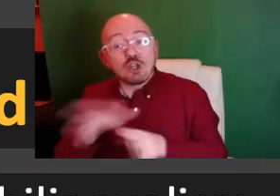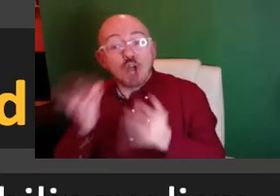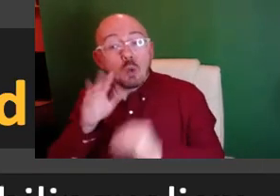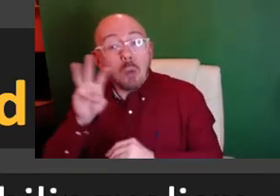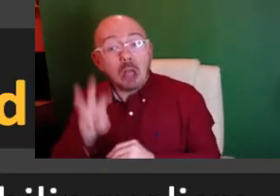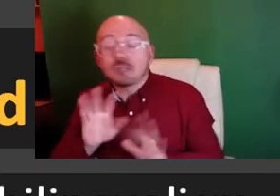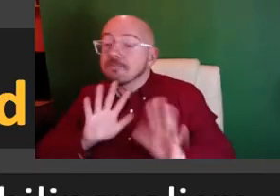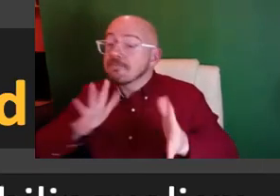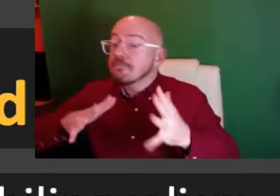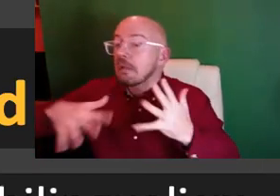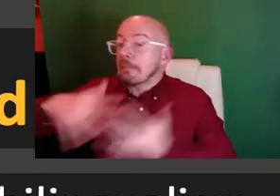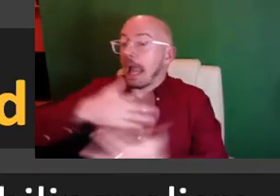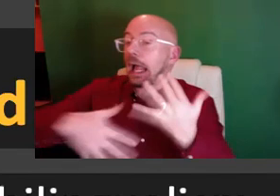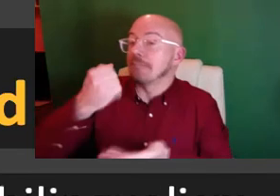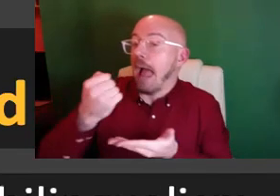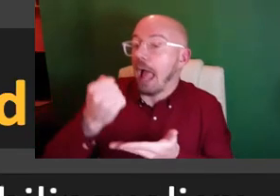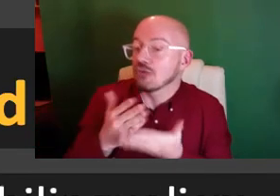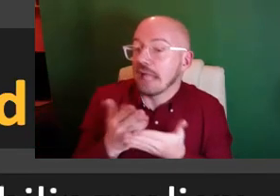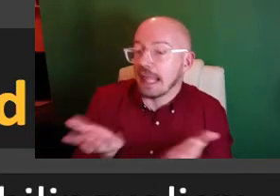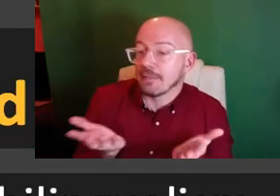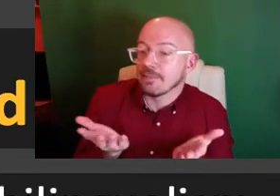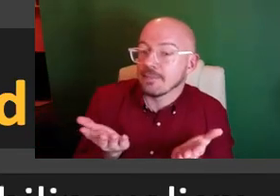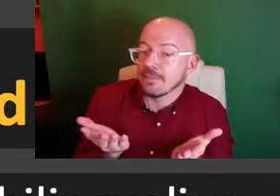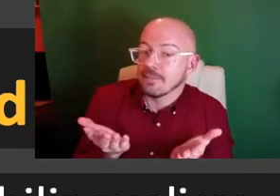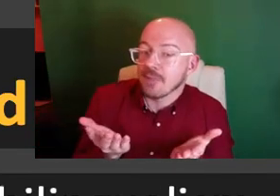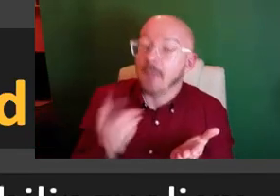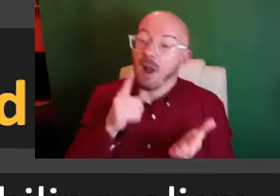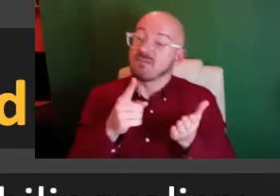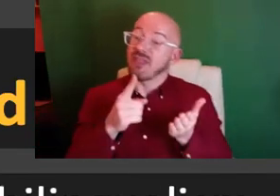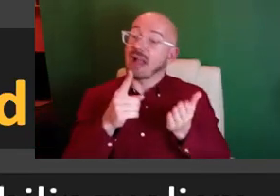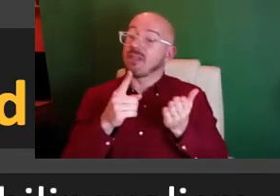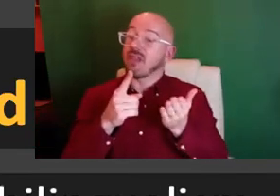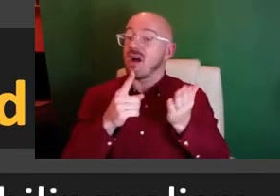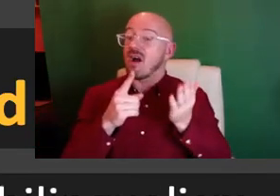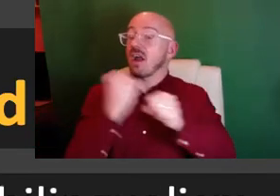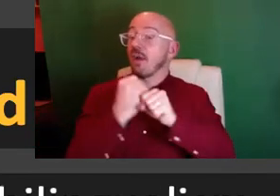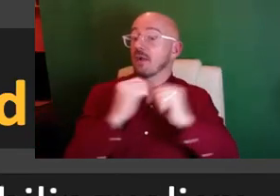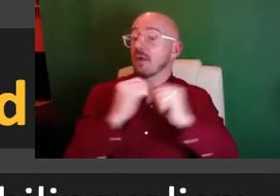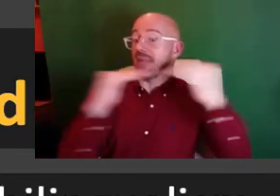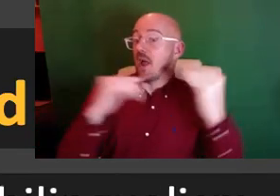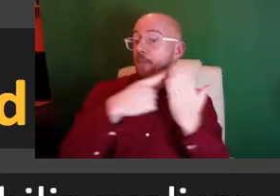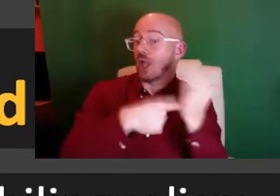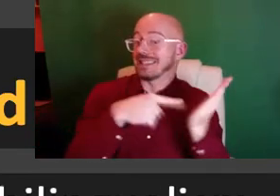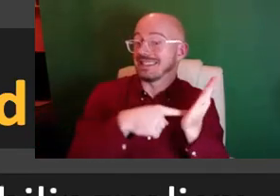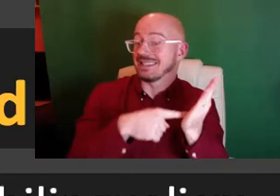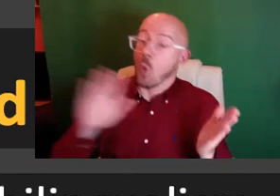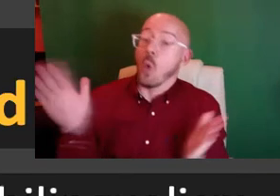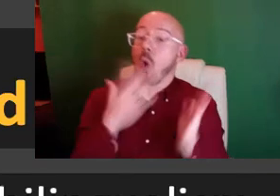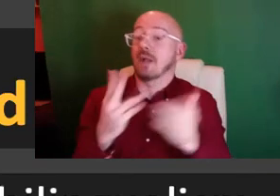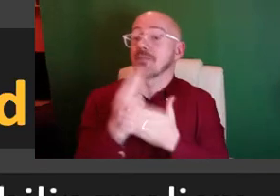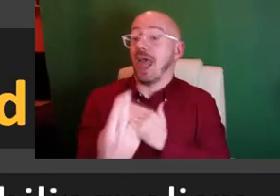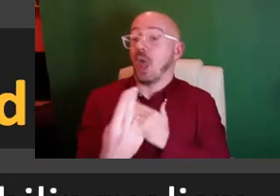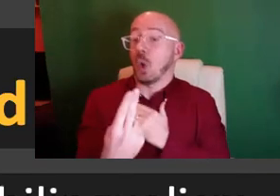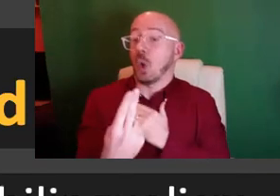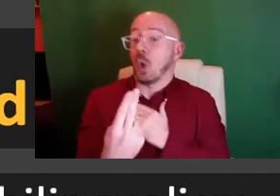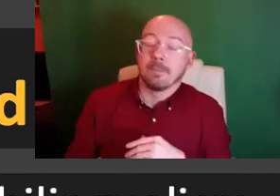So this does mean that all hearing children learn Welsh. Some deaf children do. There's a bit of a mixed sort of variation as to